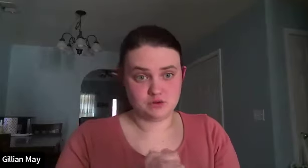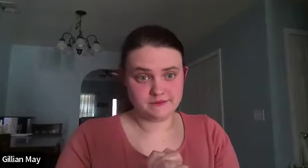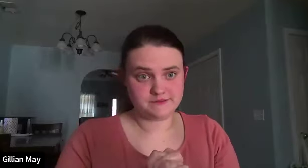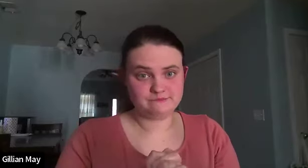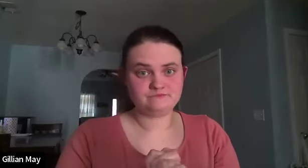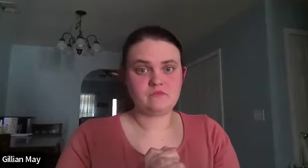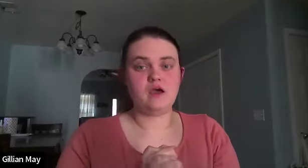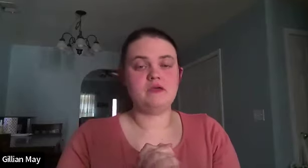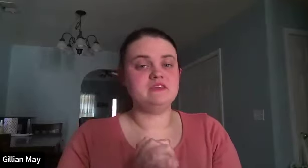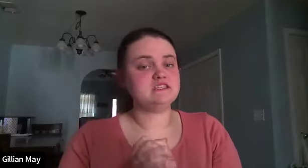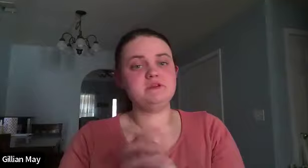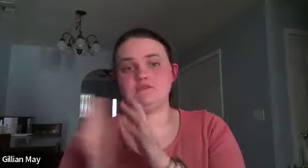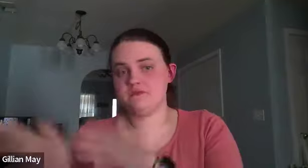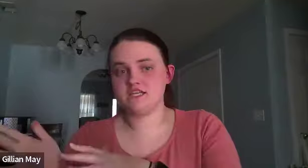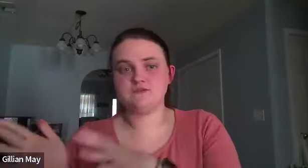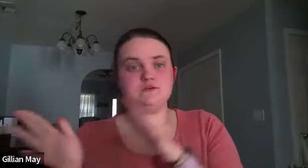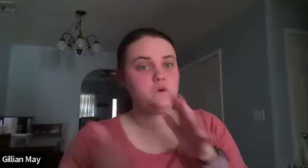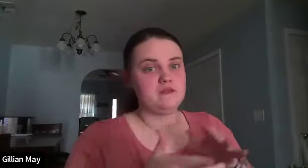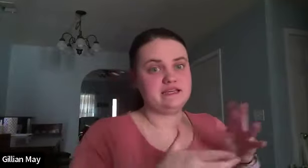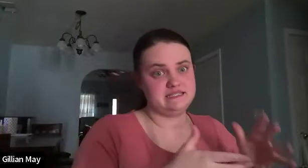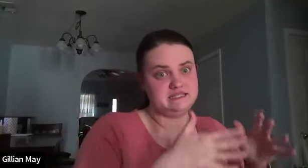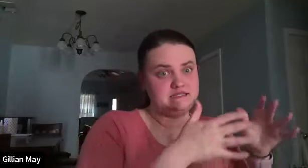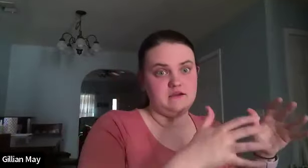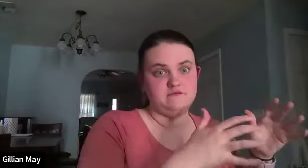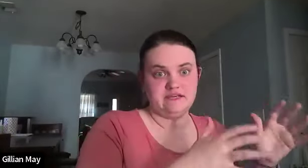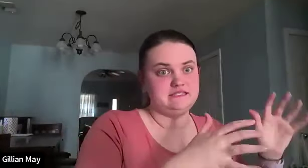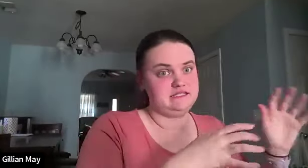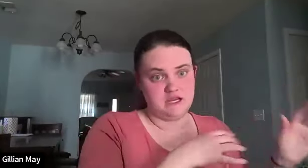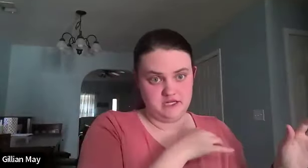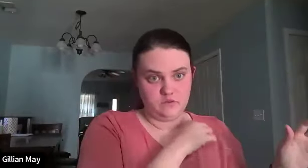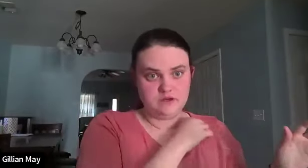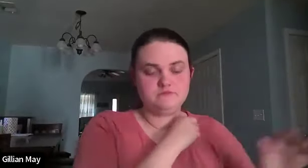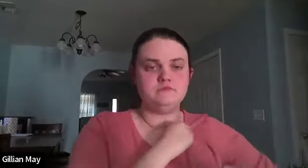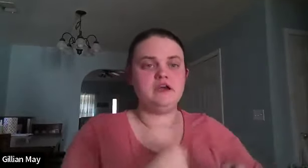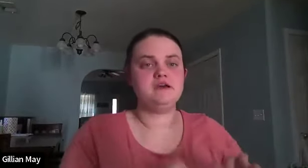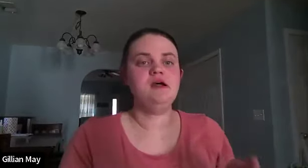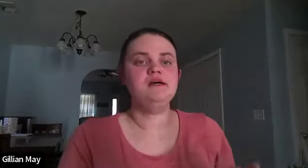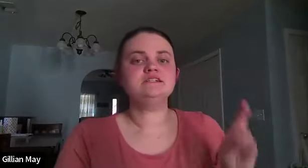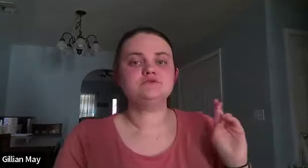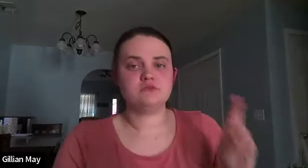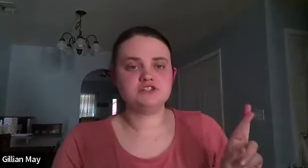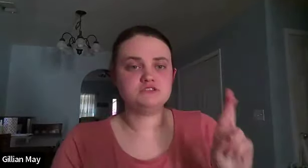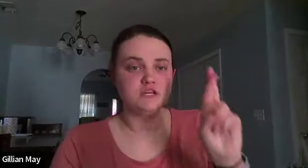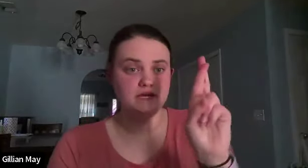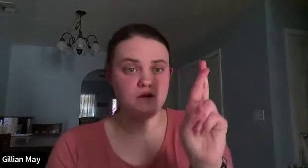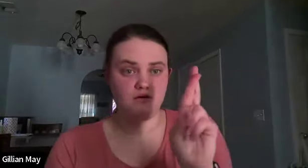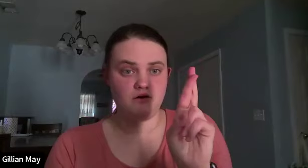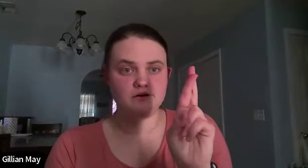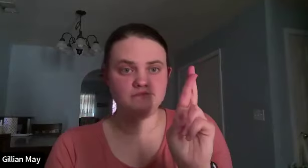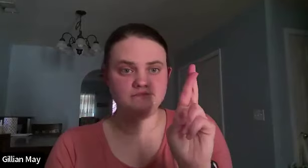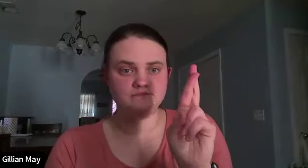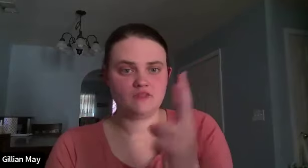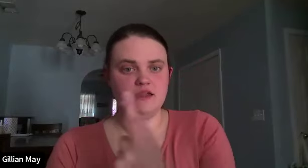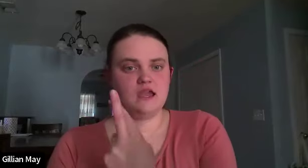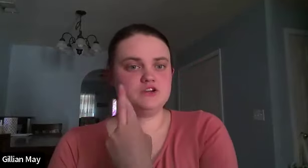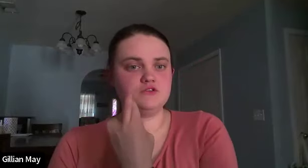restaurant. And this can be for fast food or like a sit down fancy dining one. Okay. Restaurant's going to be an R, and you're going to go